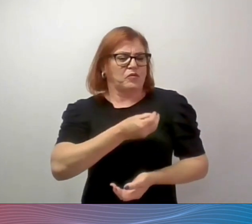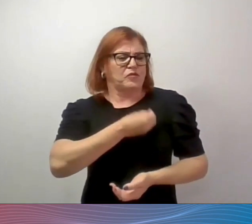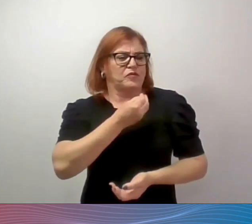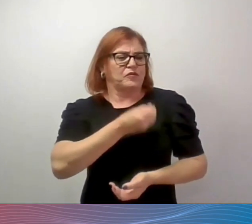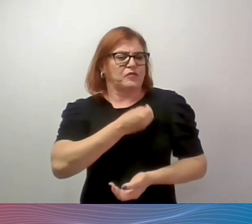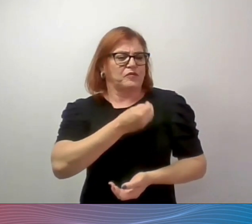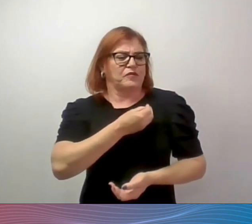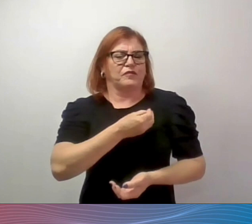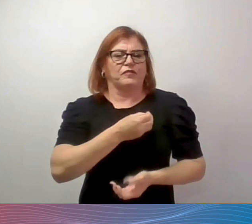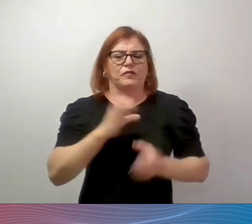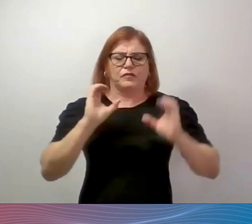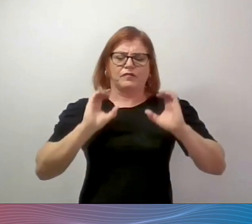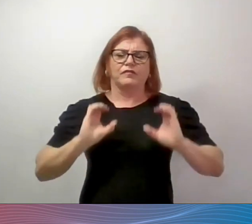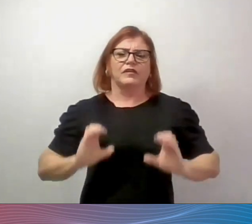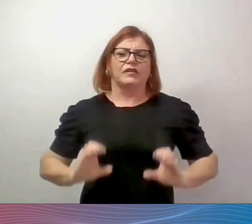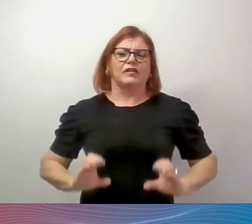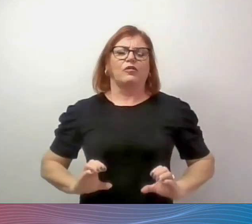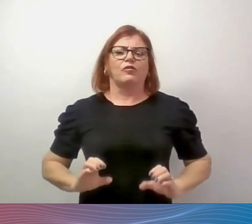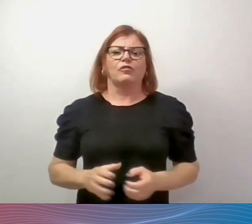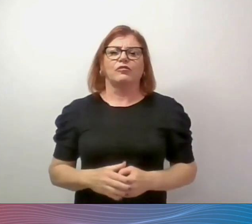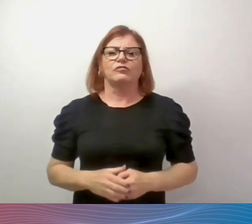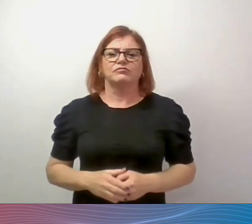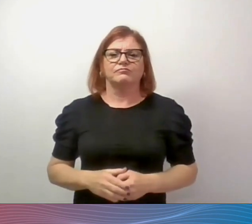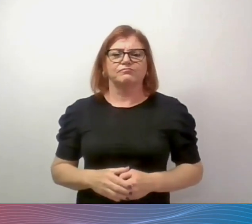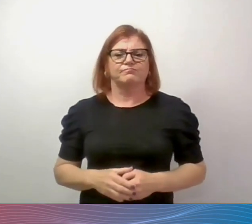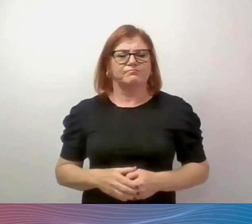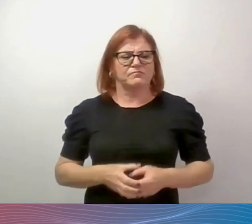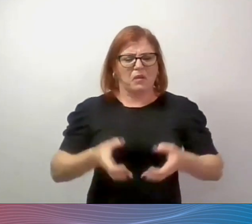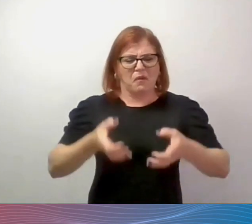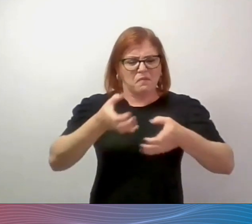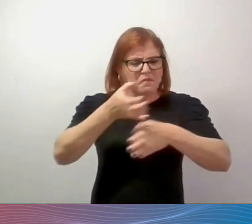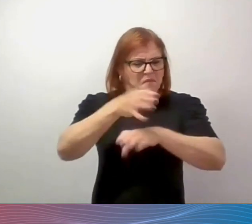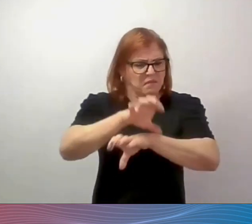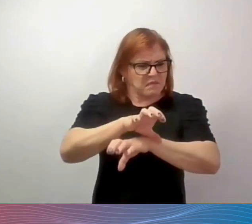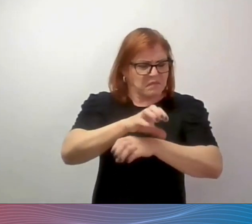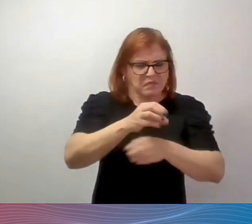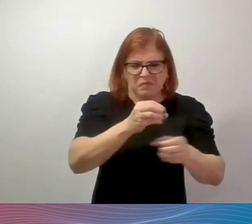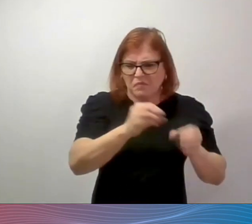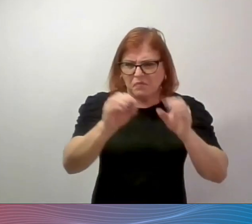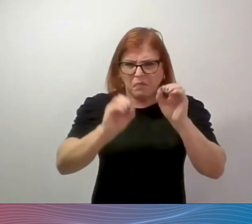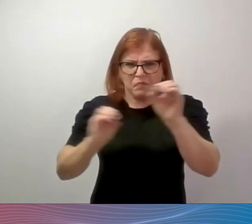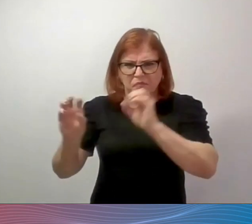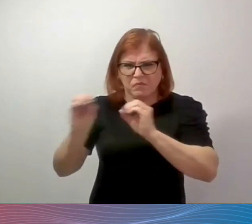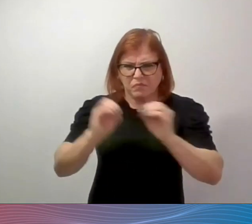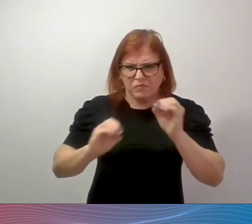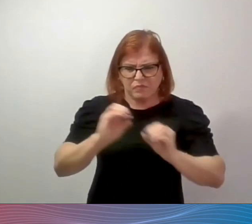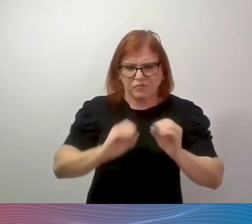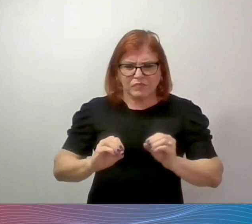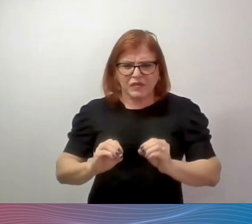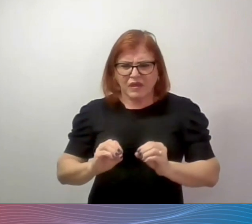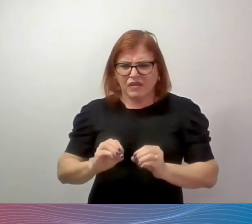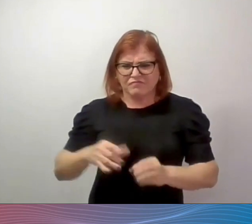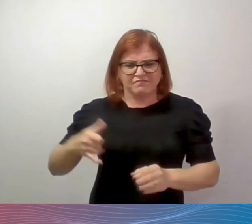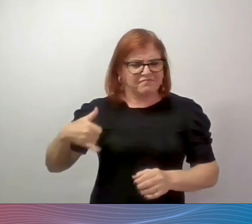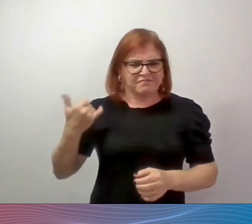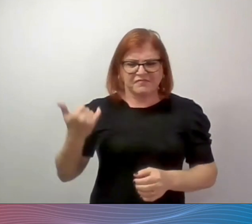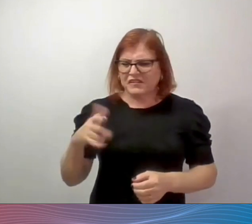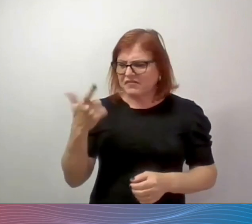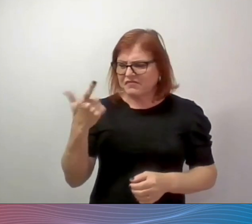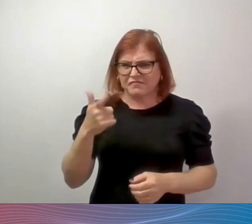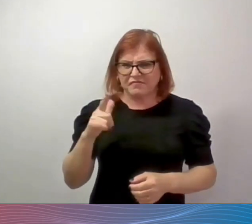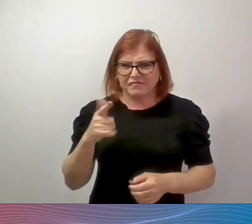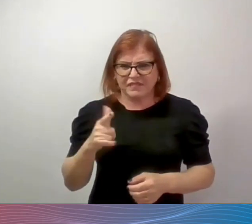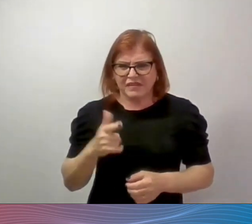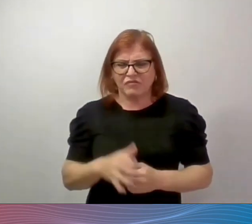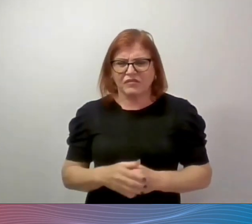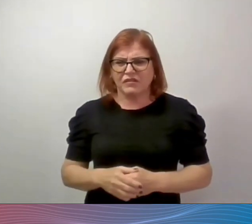mais buracos de vaidade. Our conduct, our behavior, no longer have holes of vanity. Hoje as